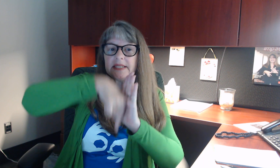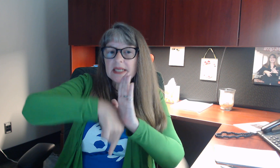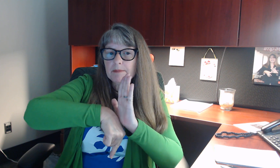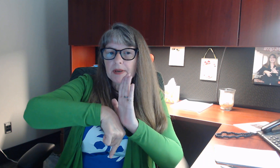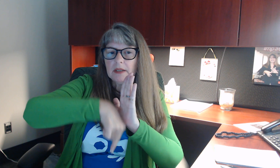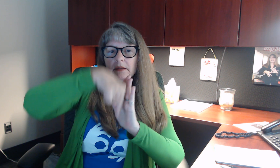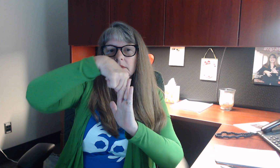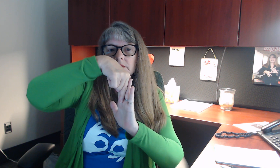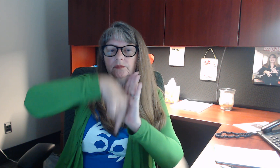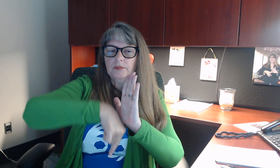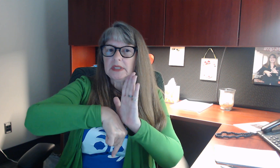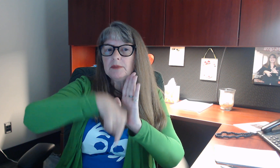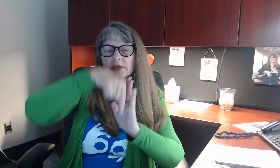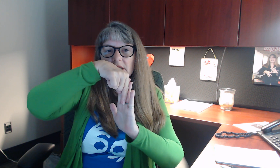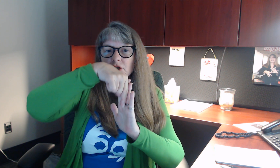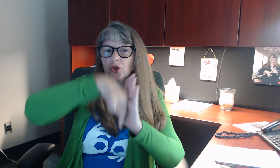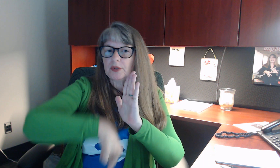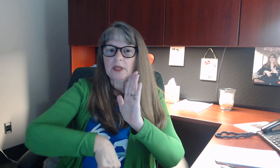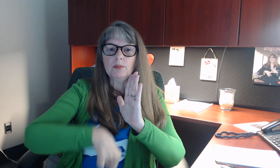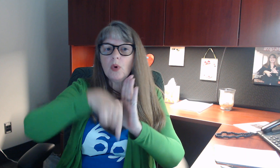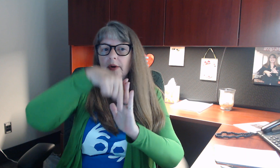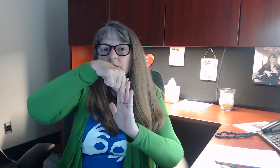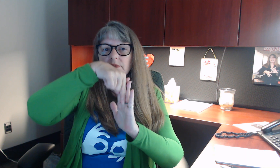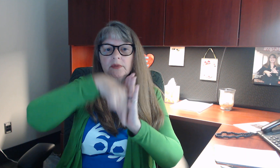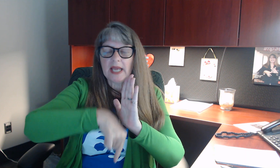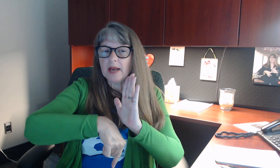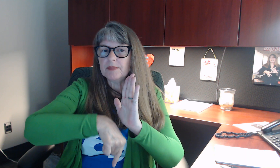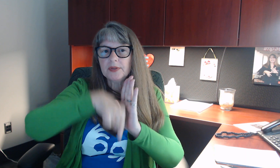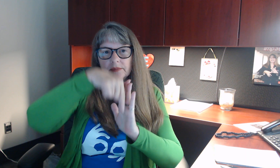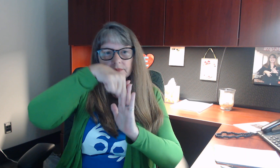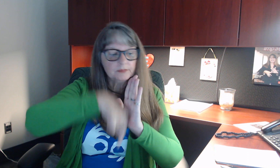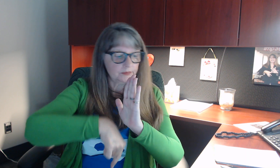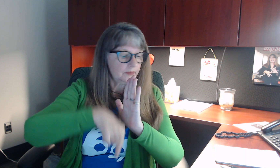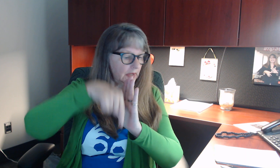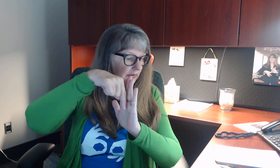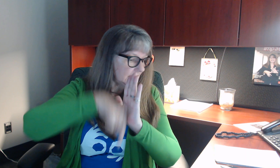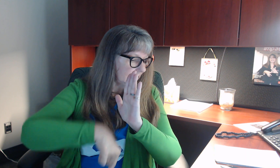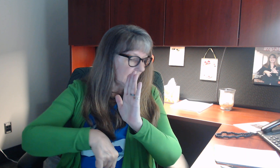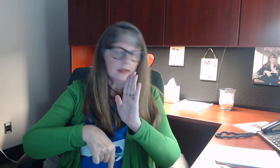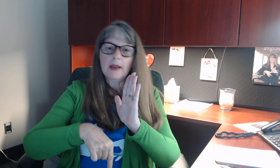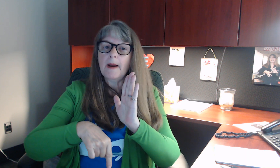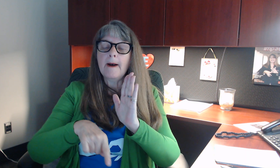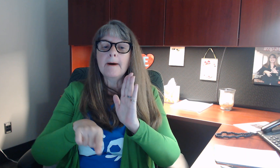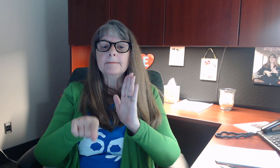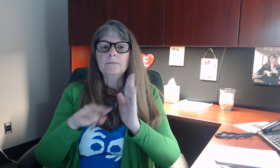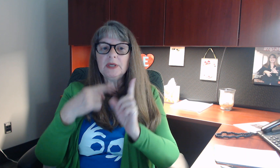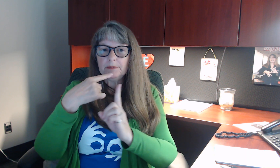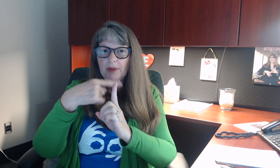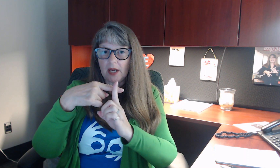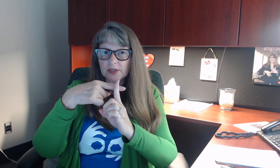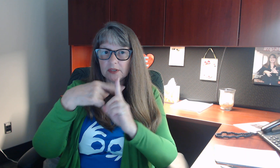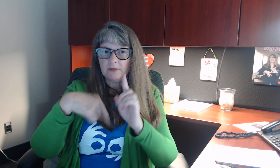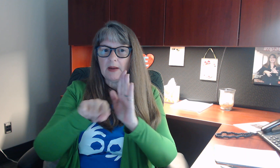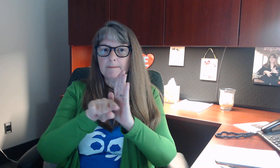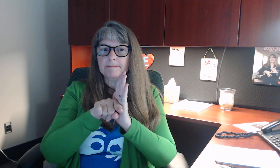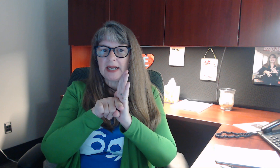Deep discussion or deep water, depth, anything like that. We did positive, now